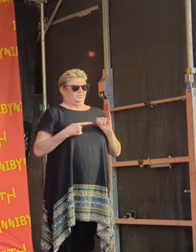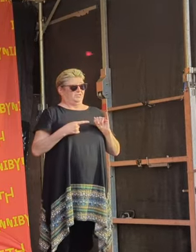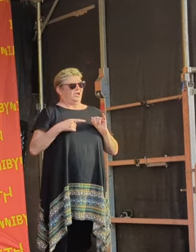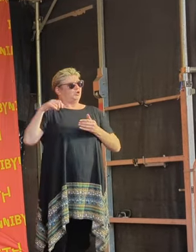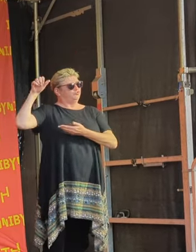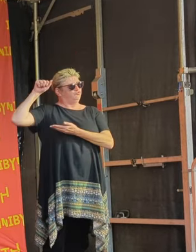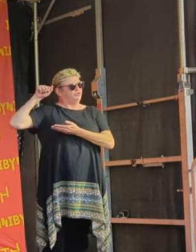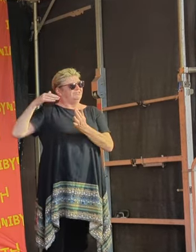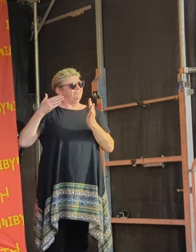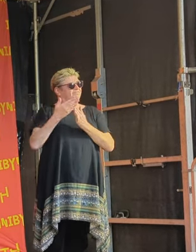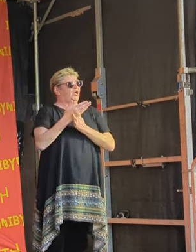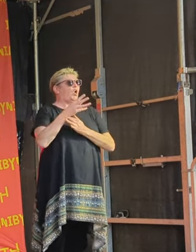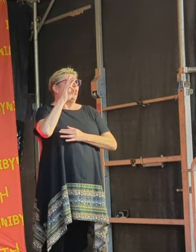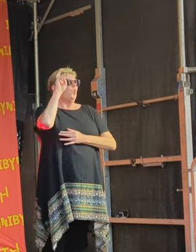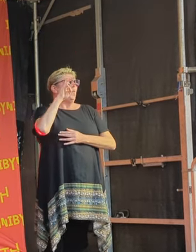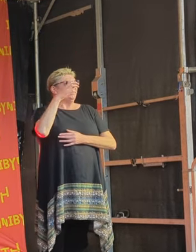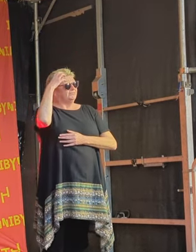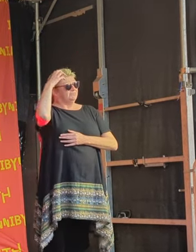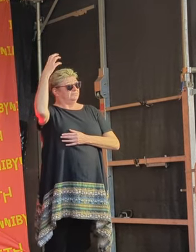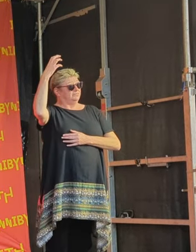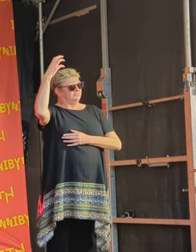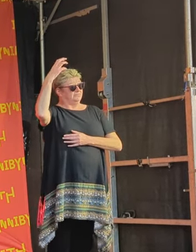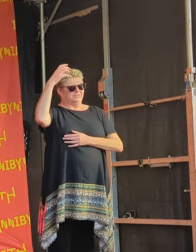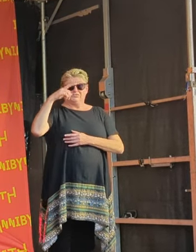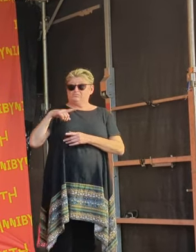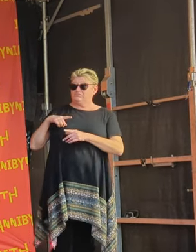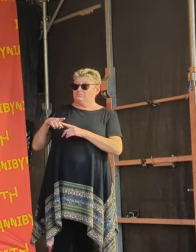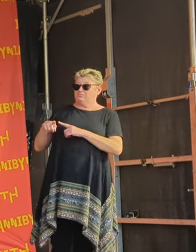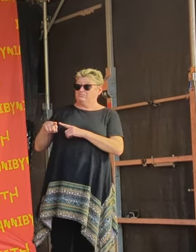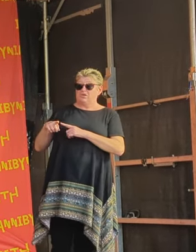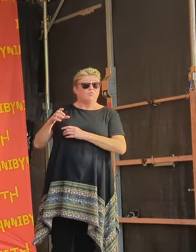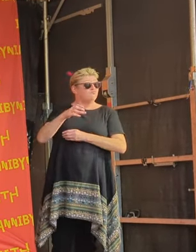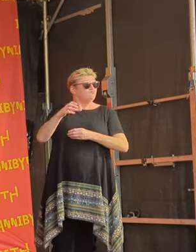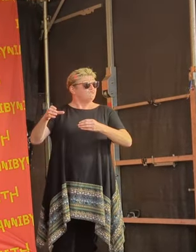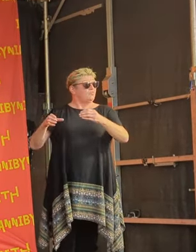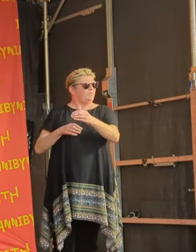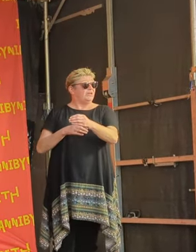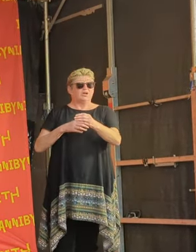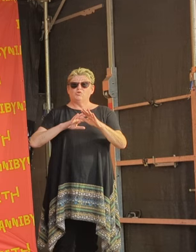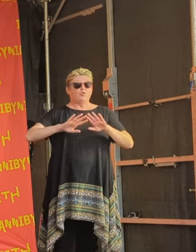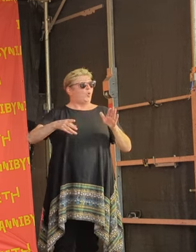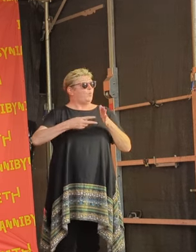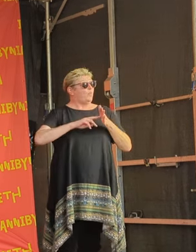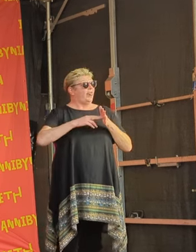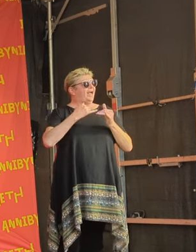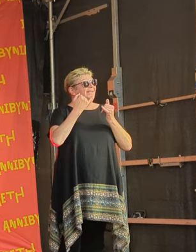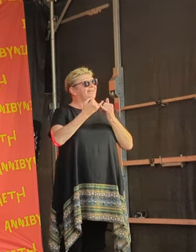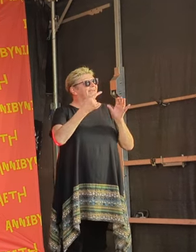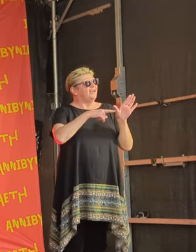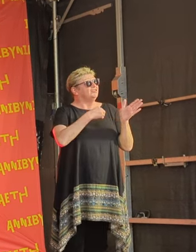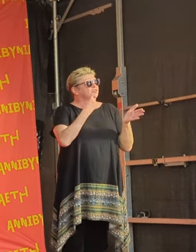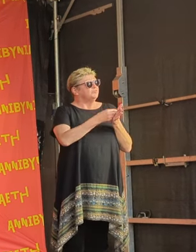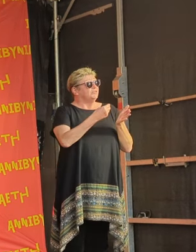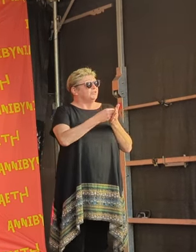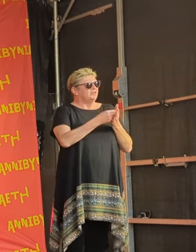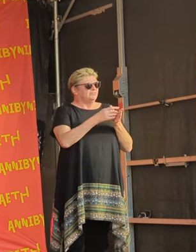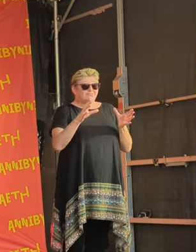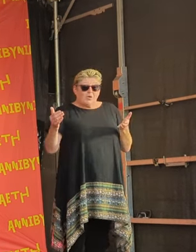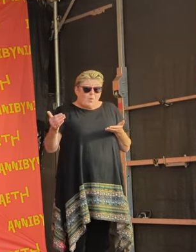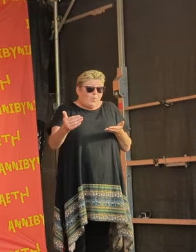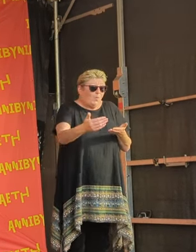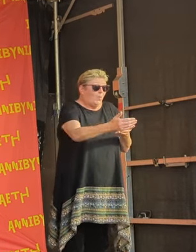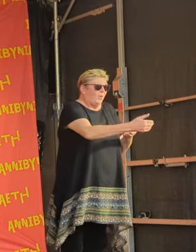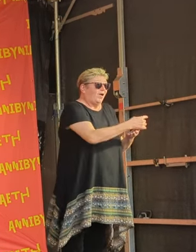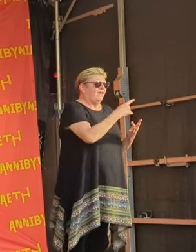intervention when Wales's government, to their credit, had replaced unplanned year-end spending and pooled,